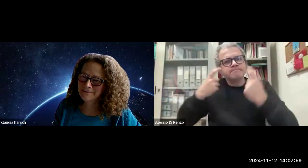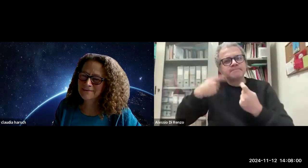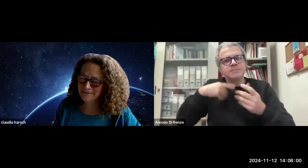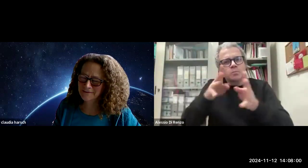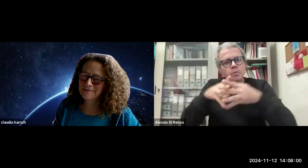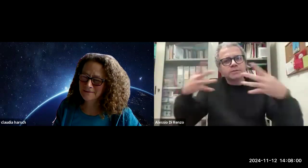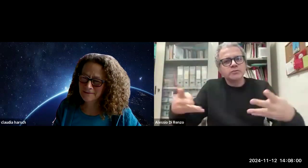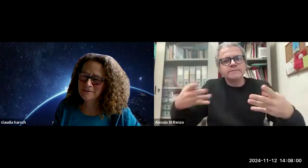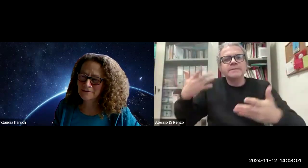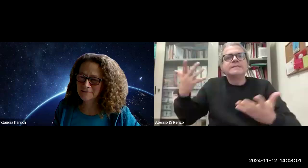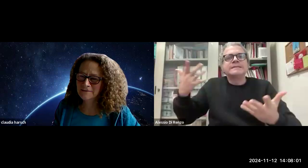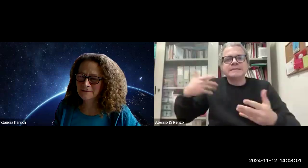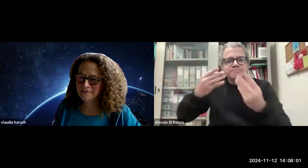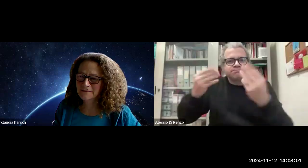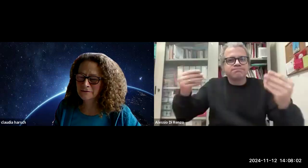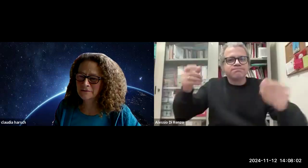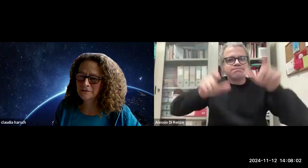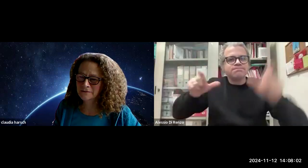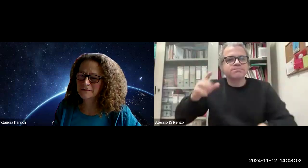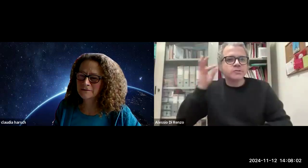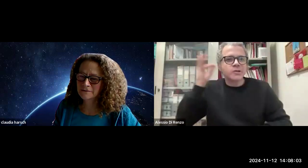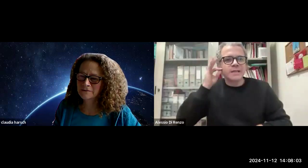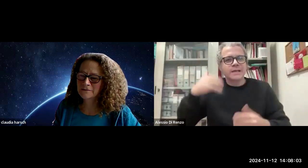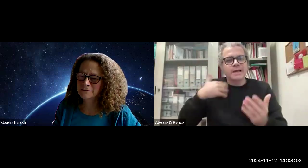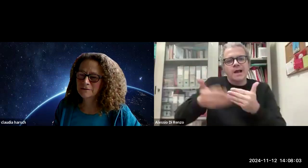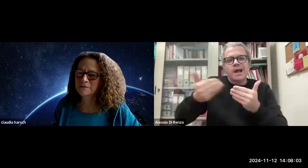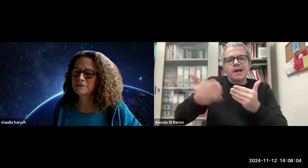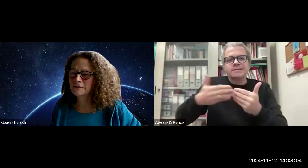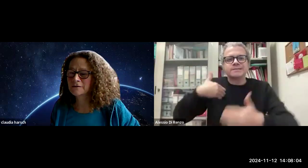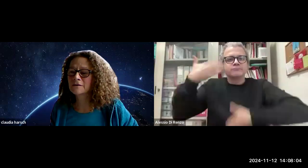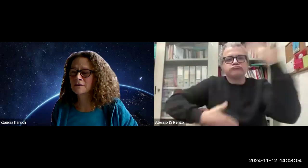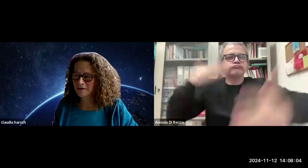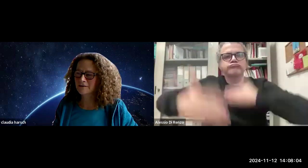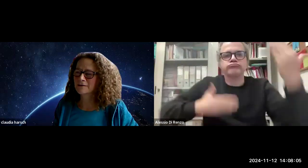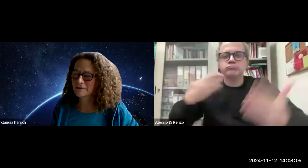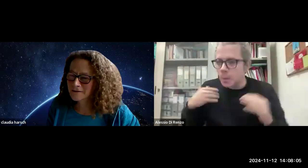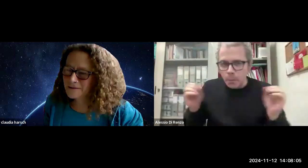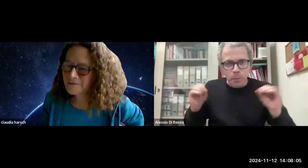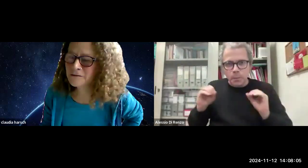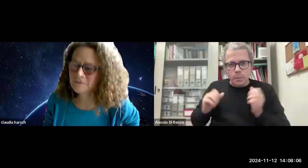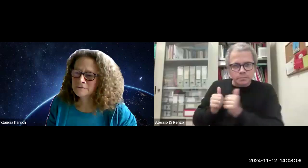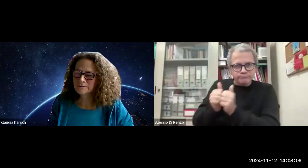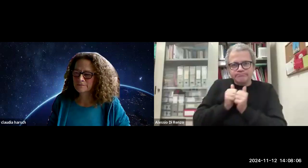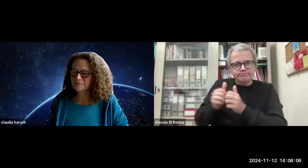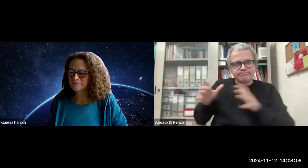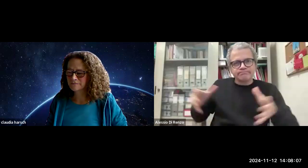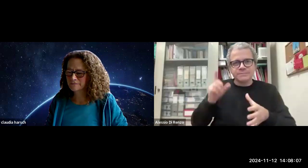language teacher in the United States. They are very adamant that it is our native sign language and it's only ours.